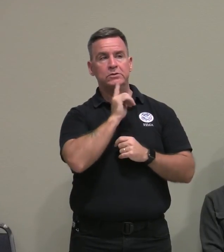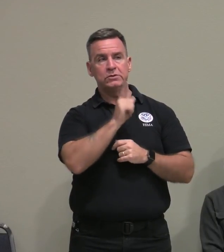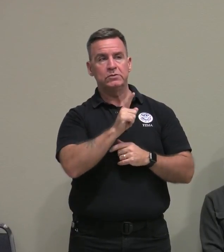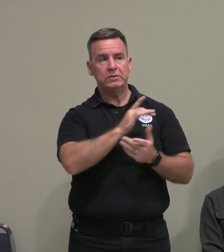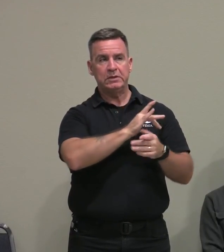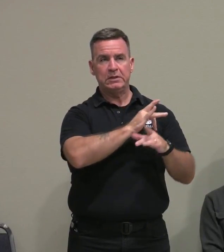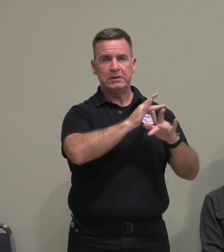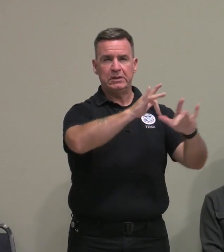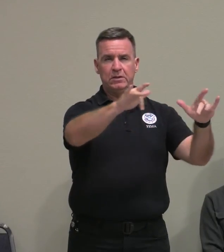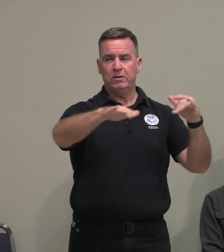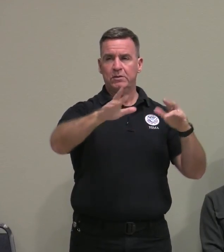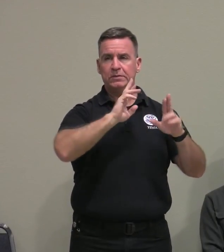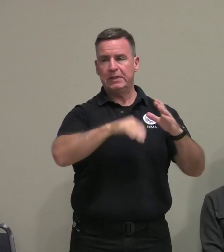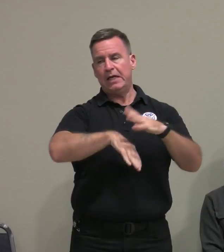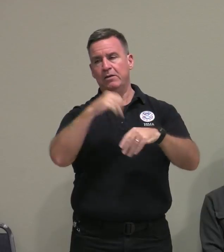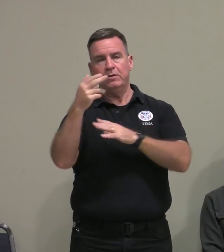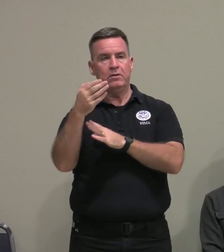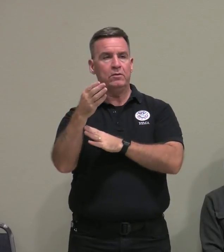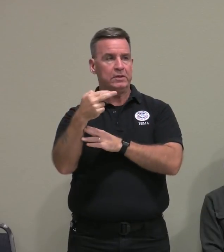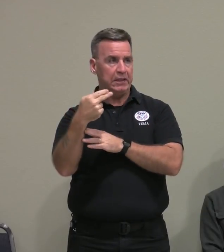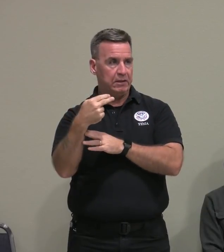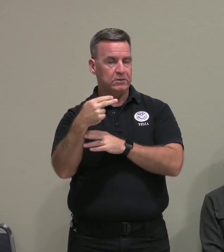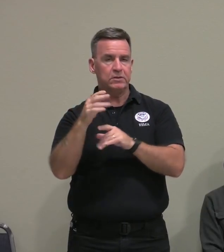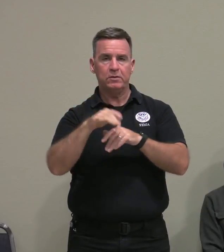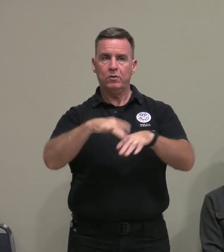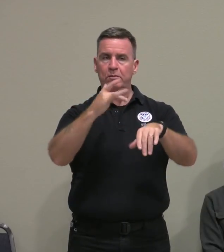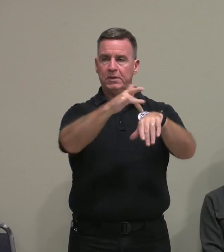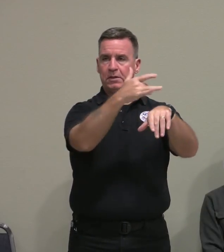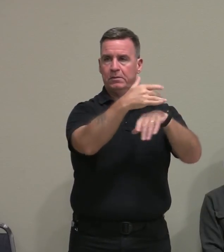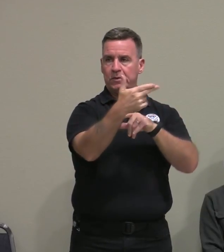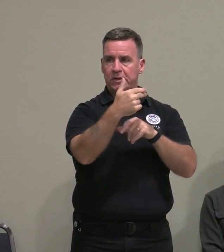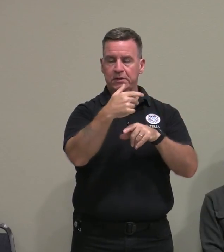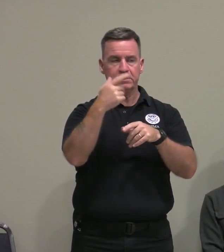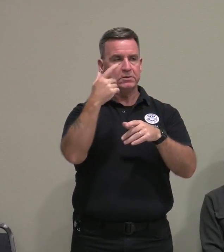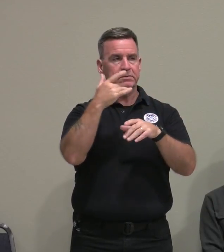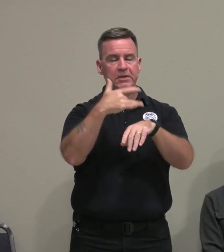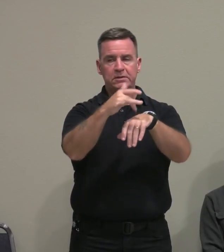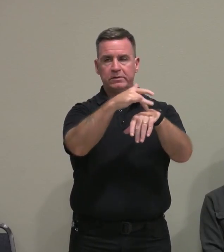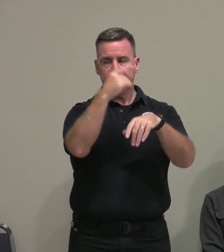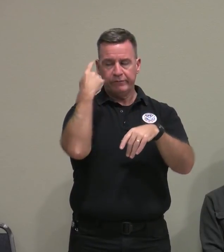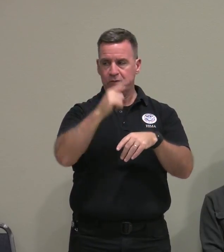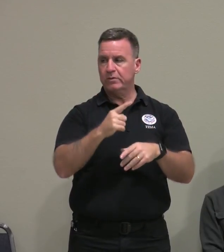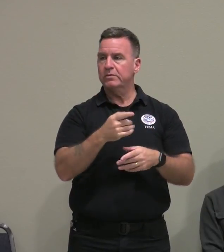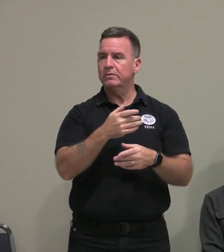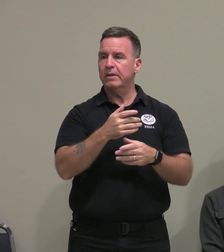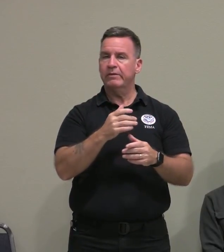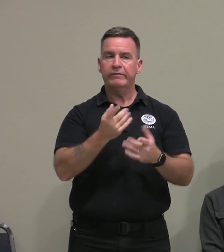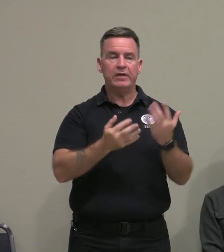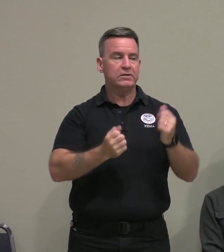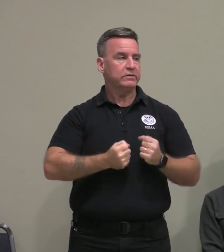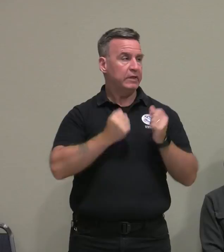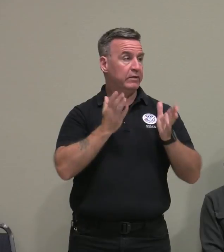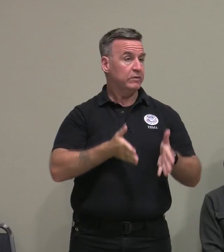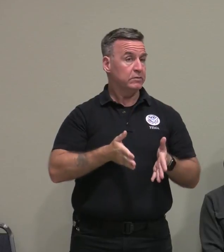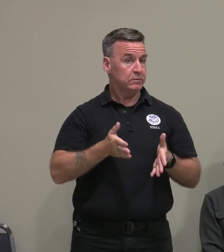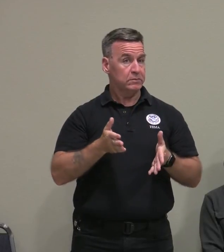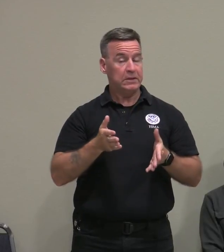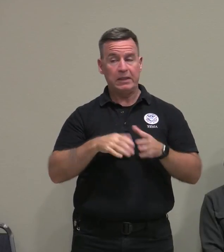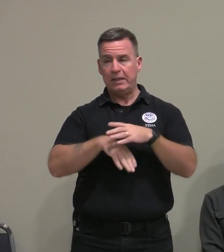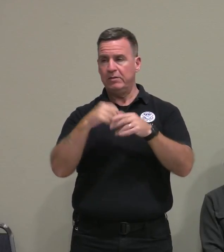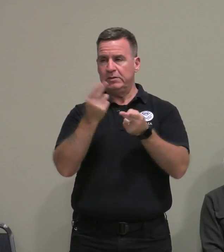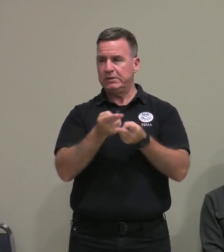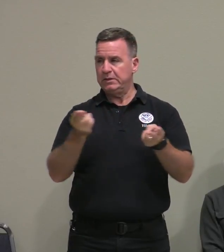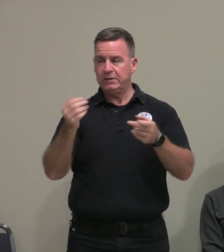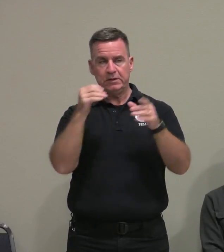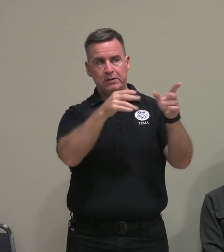that we cleared all those responders out of hotels so that we could open up hotel spaces for fire survivors to get out of